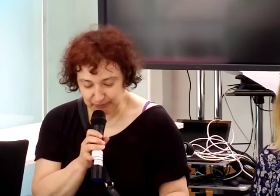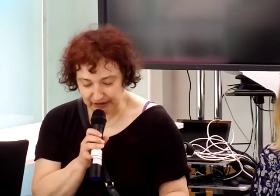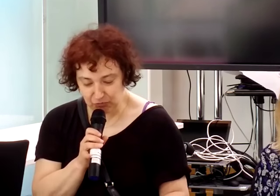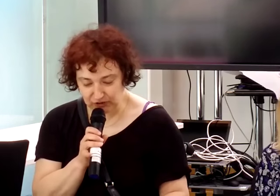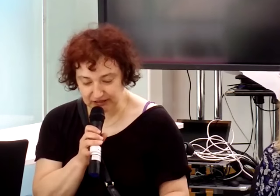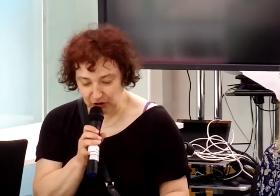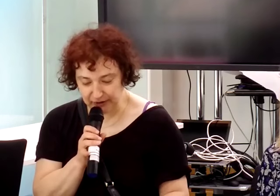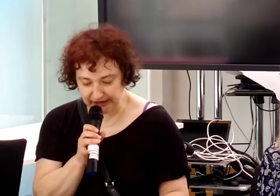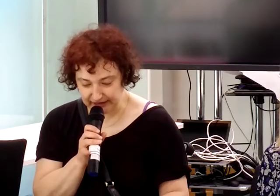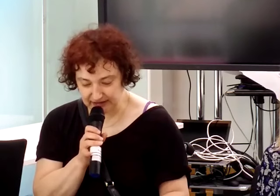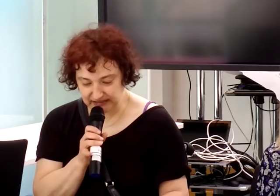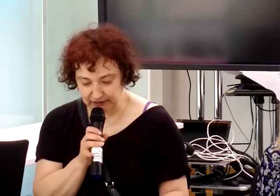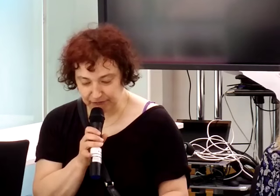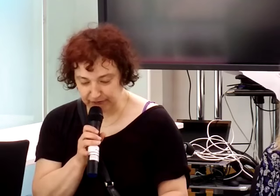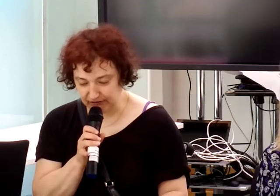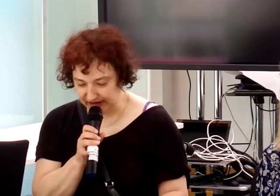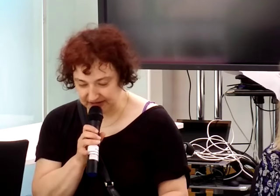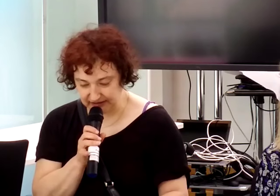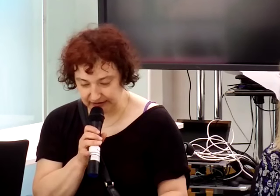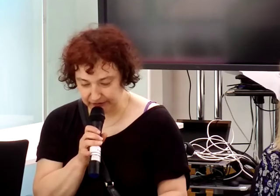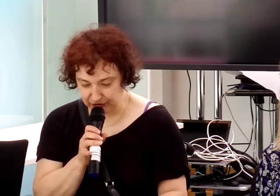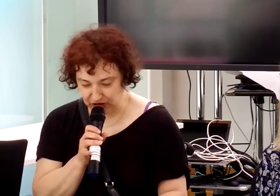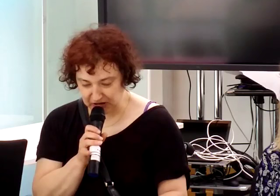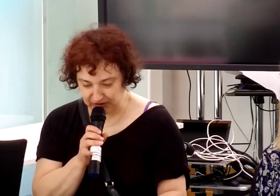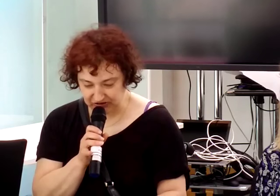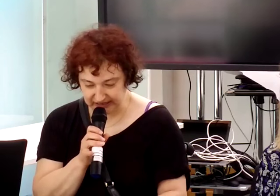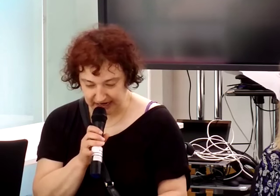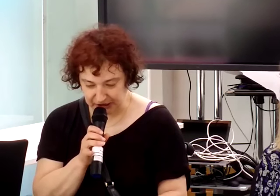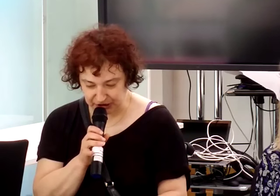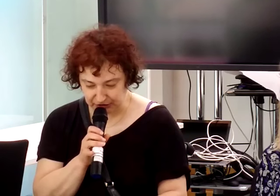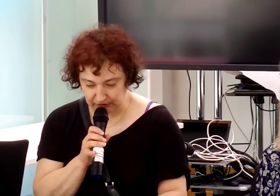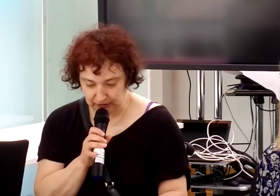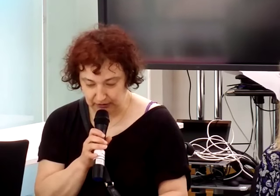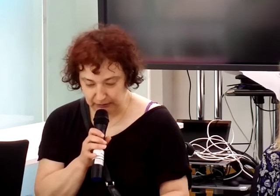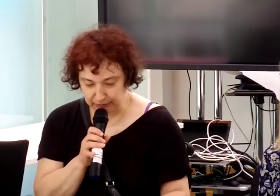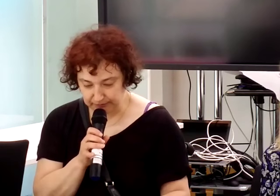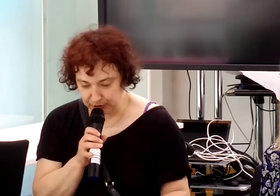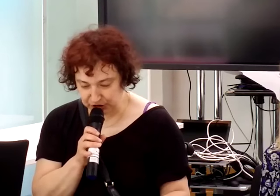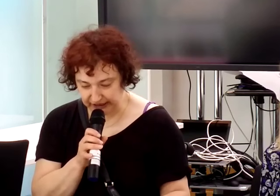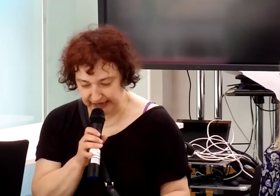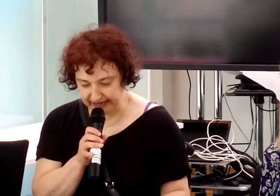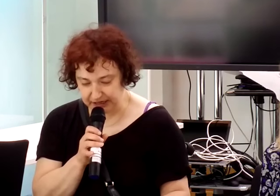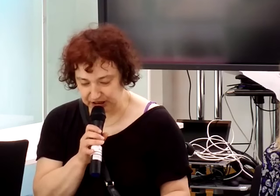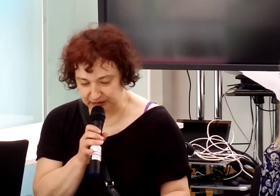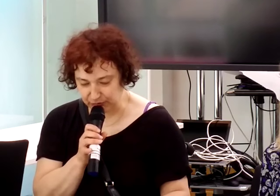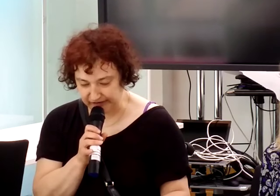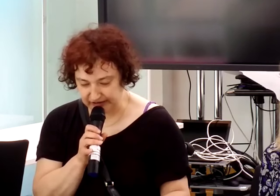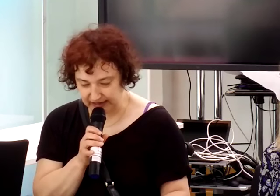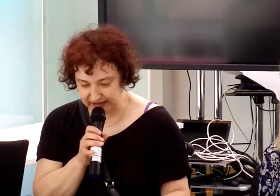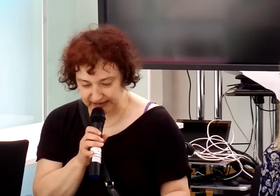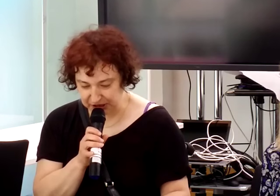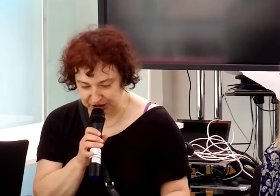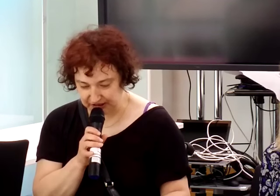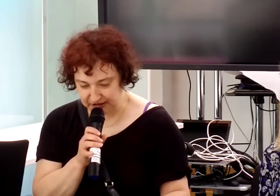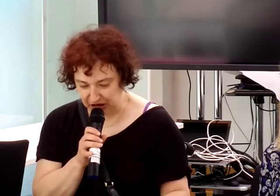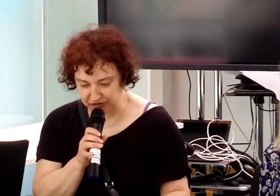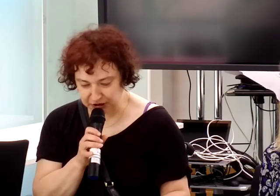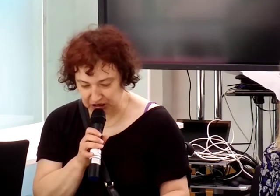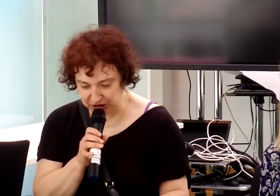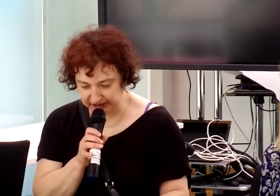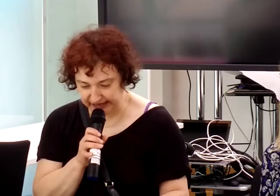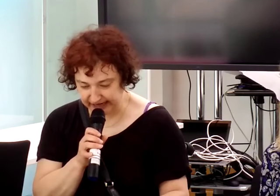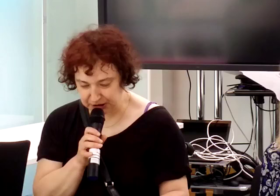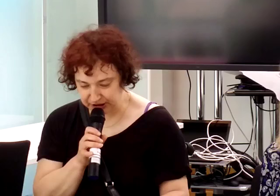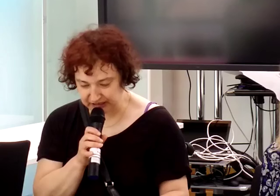Shame. Shame. Shame. Owen Smith was a lobbyist for Pfizer, the drug multinational, pushing NHS privatisation